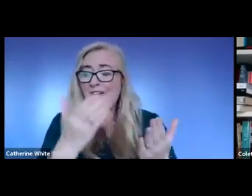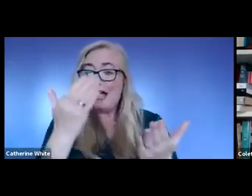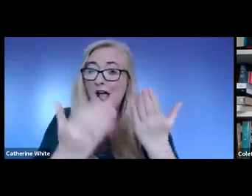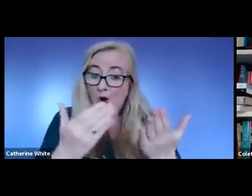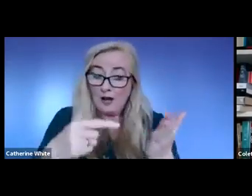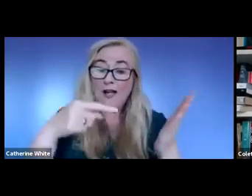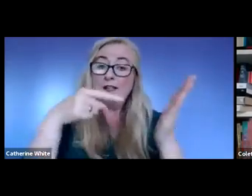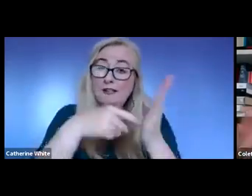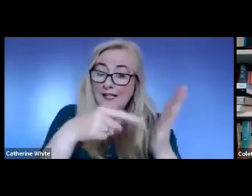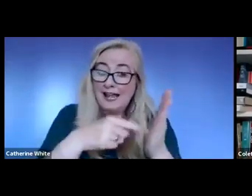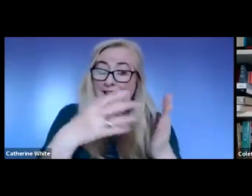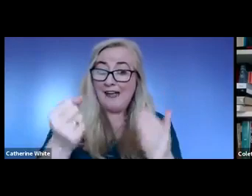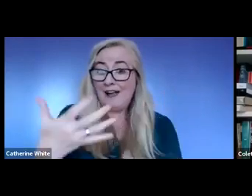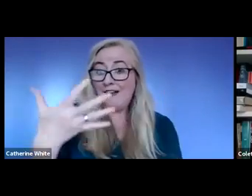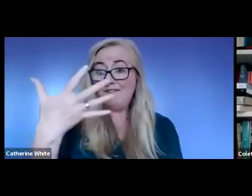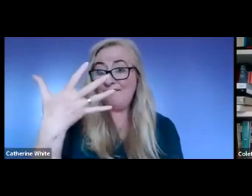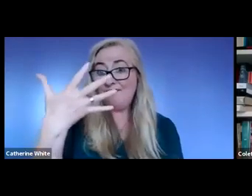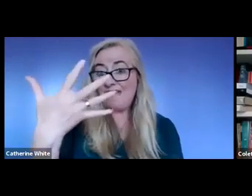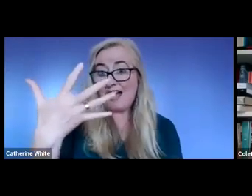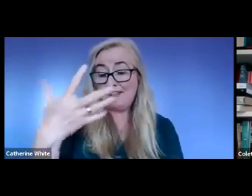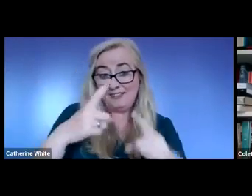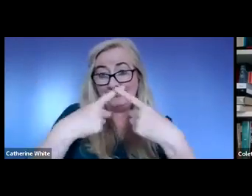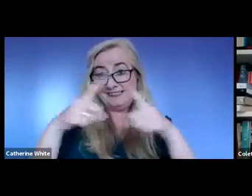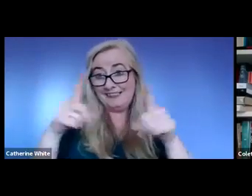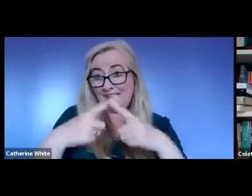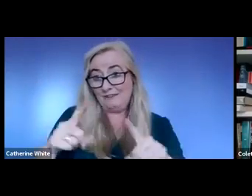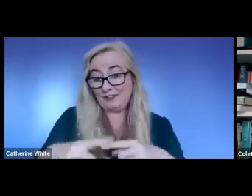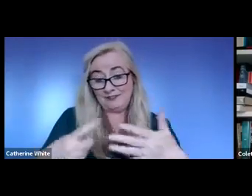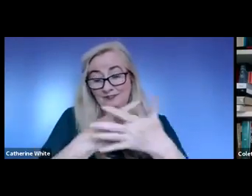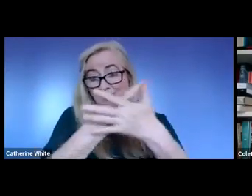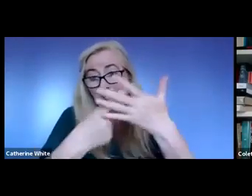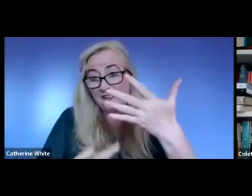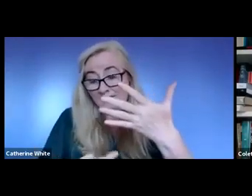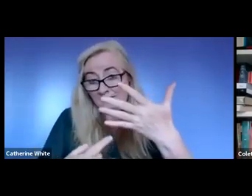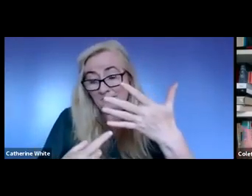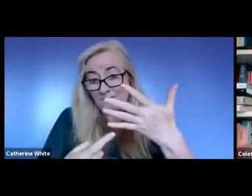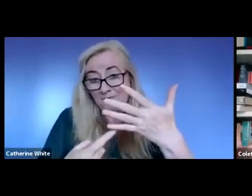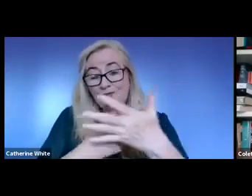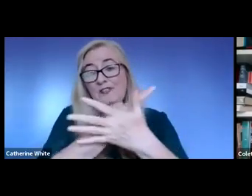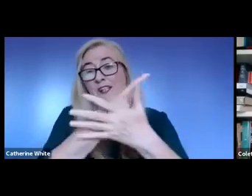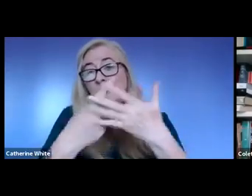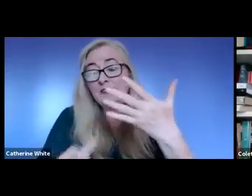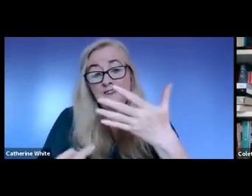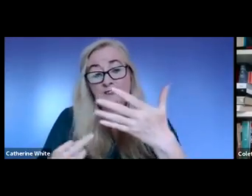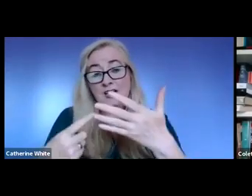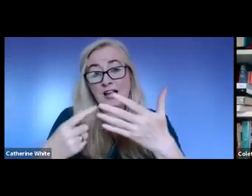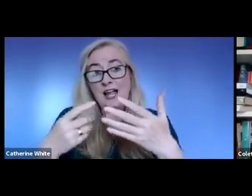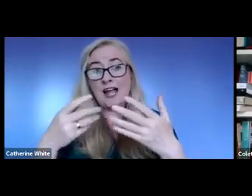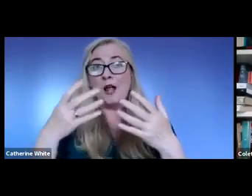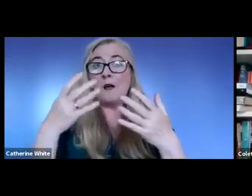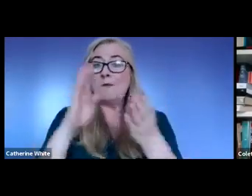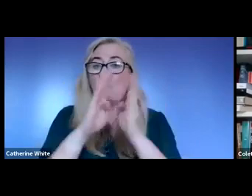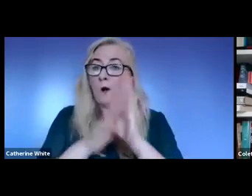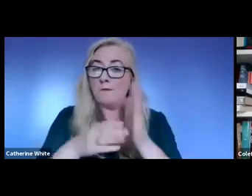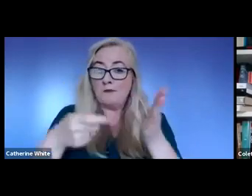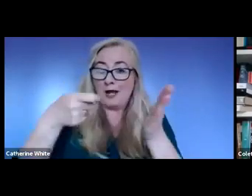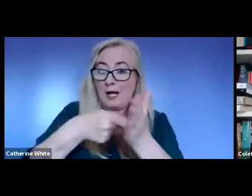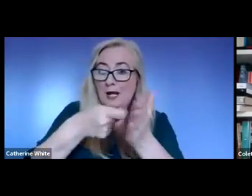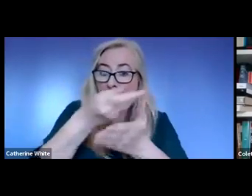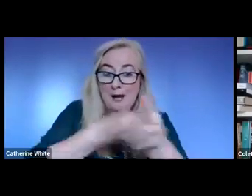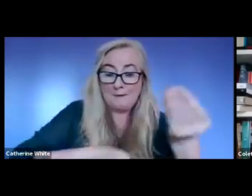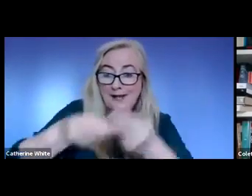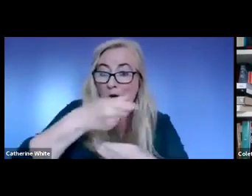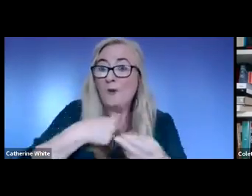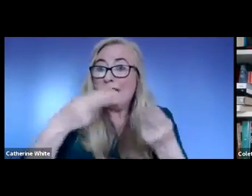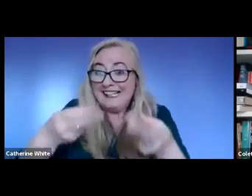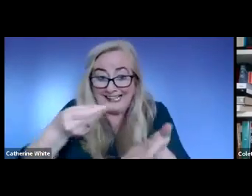on 5 main pillars. So those 5 pillars would be a vibrant economy. We need to have an